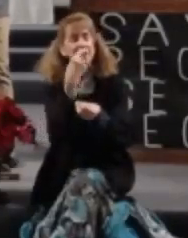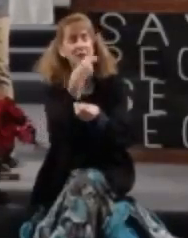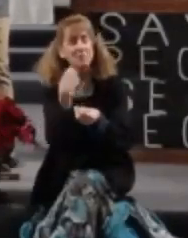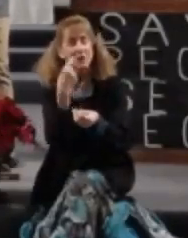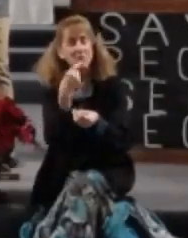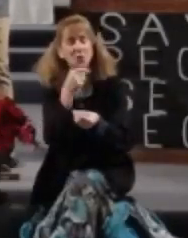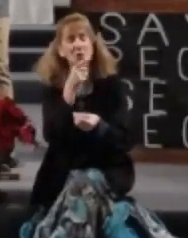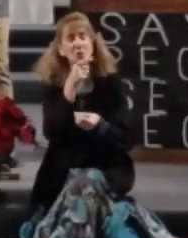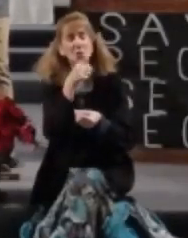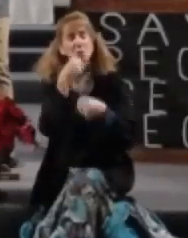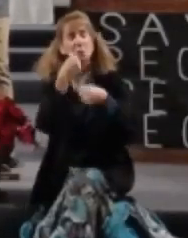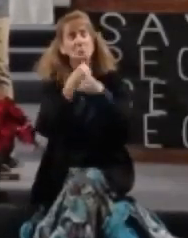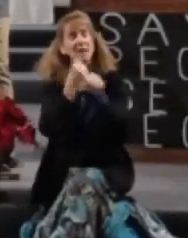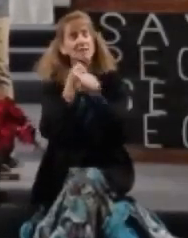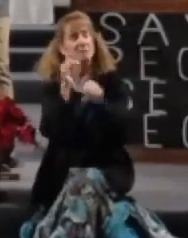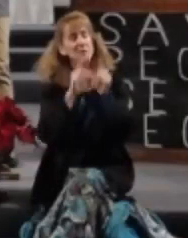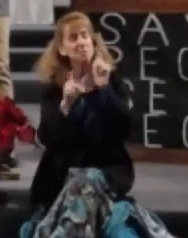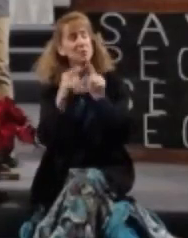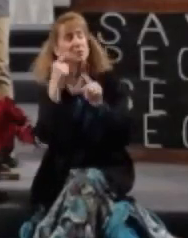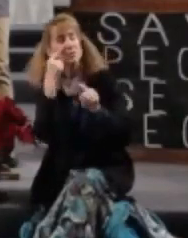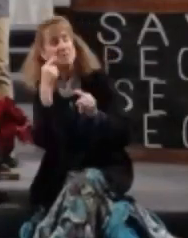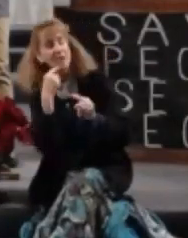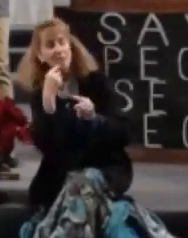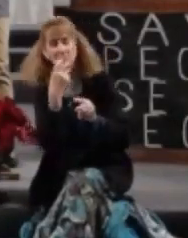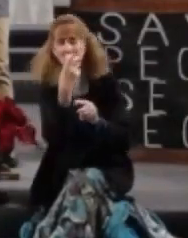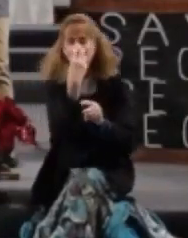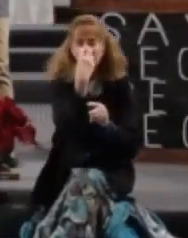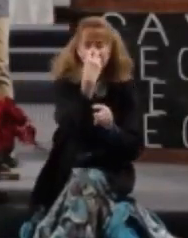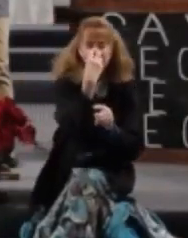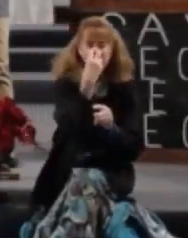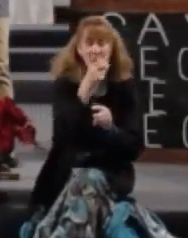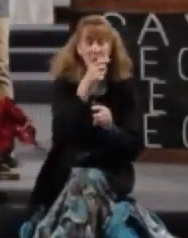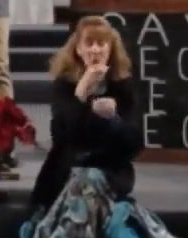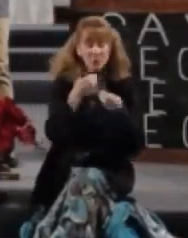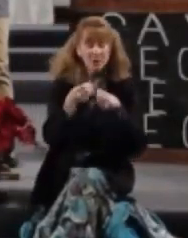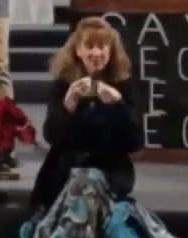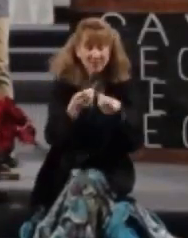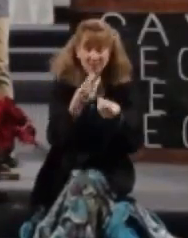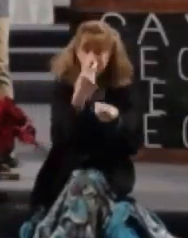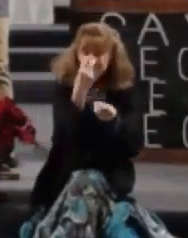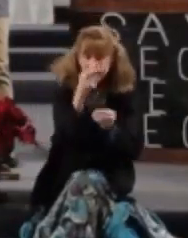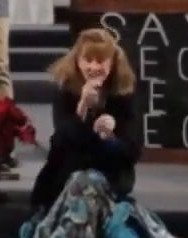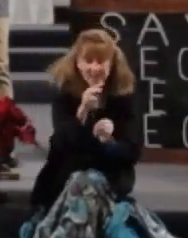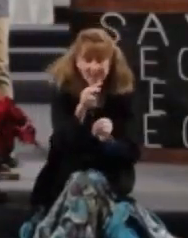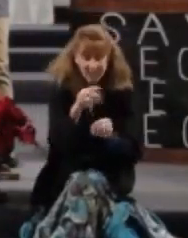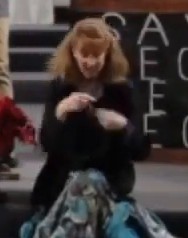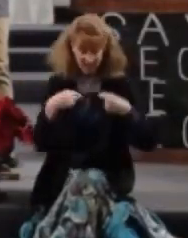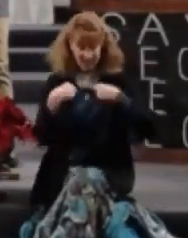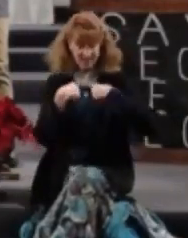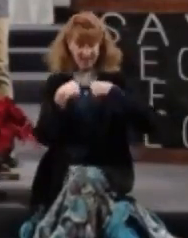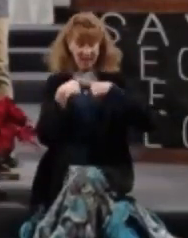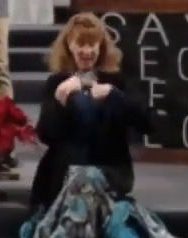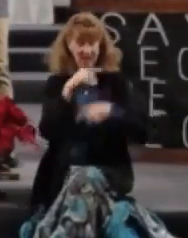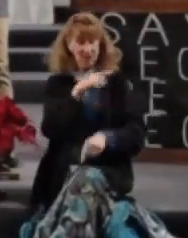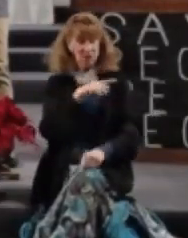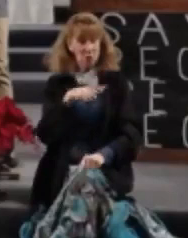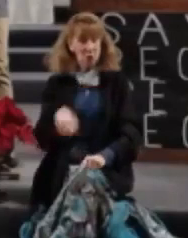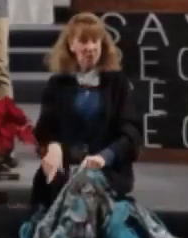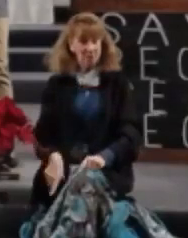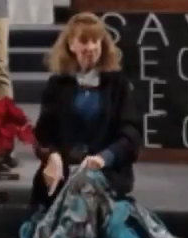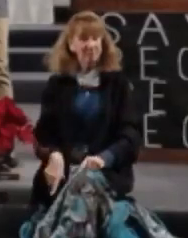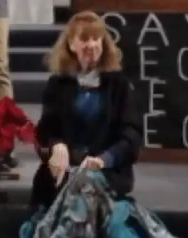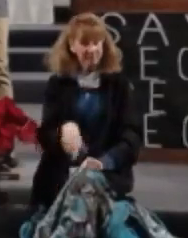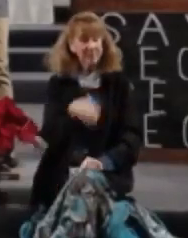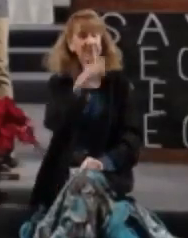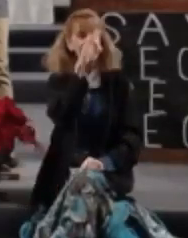Who makes them deaf or mute? Who gives them sight or makes them blind? Is it not I, the Lord?" Now,